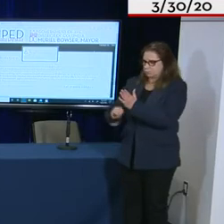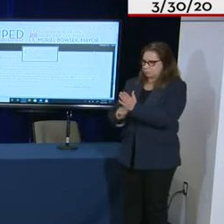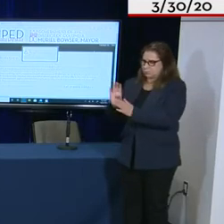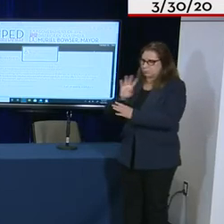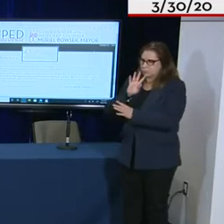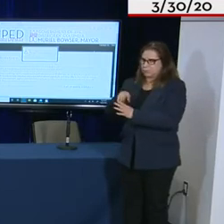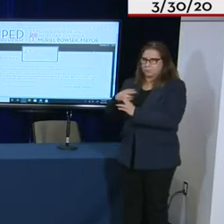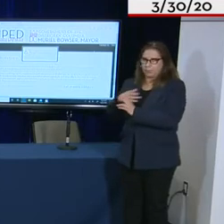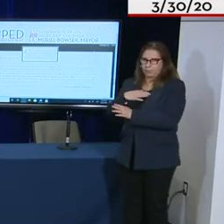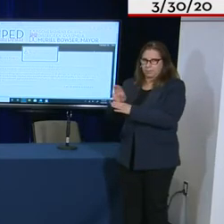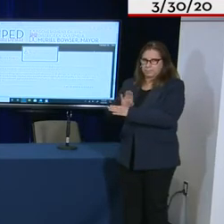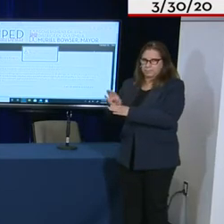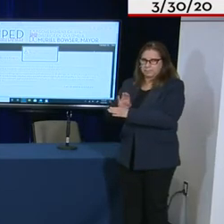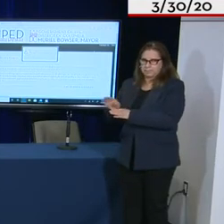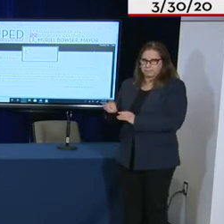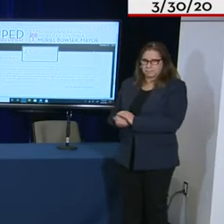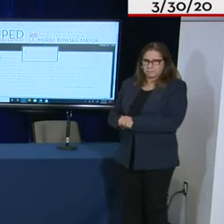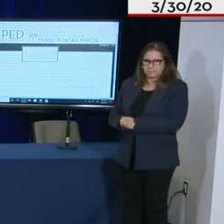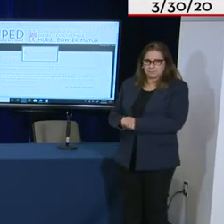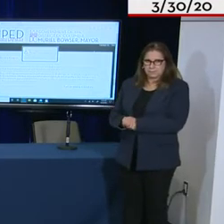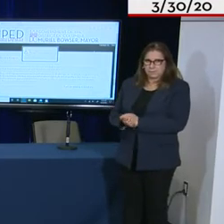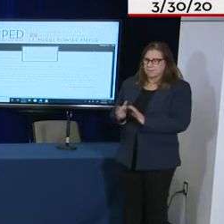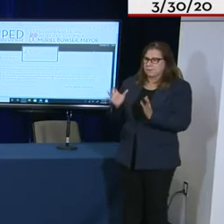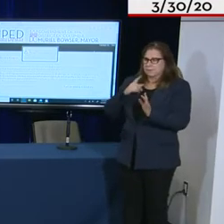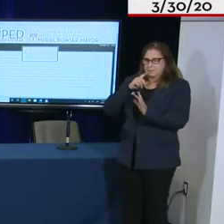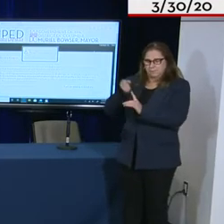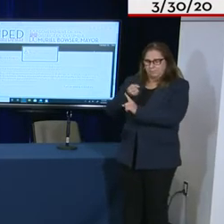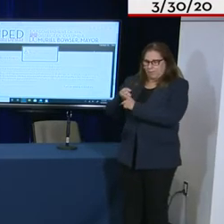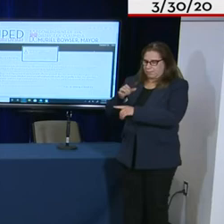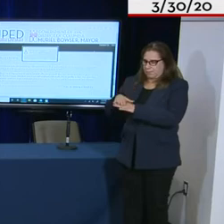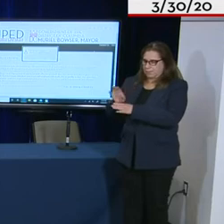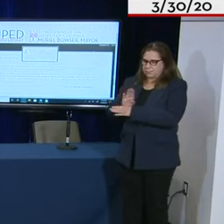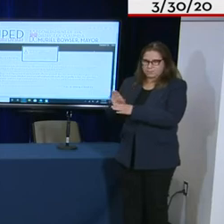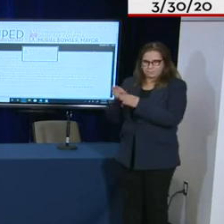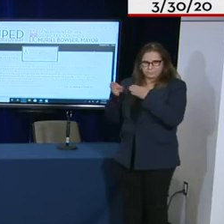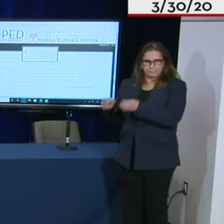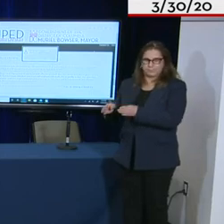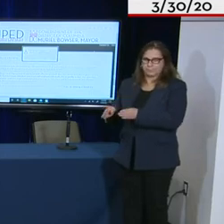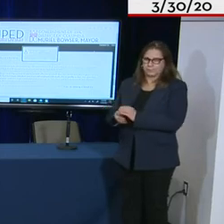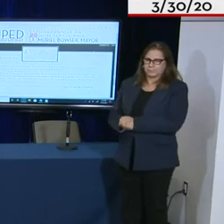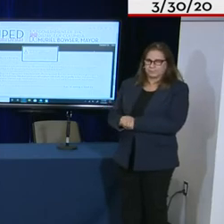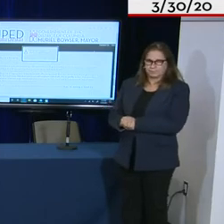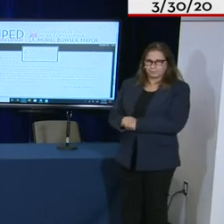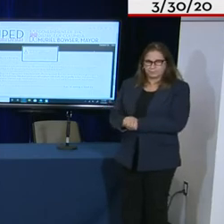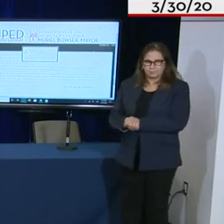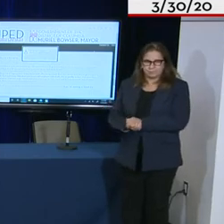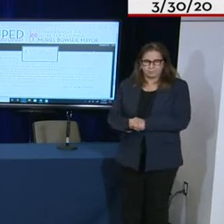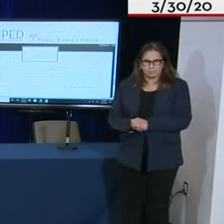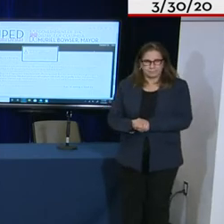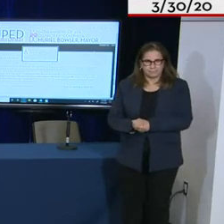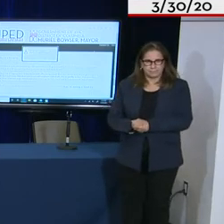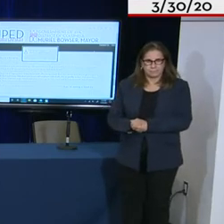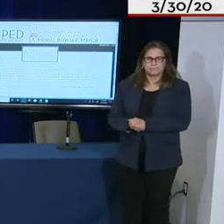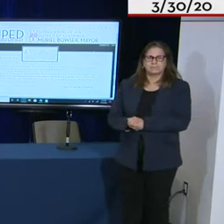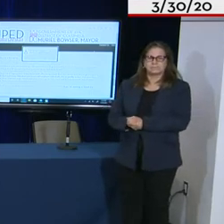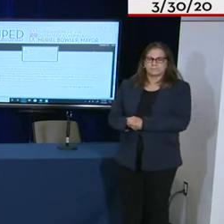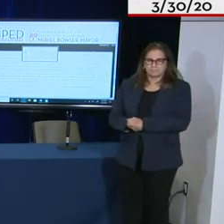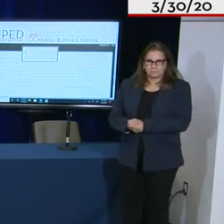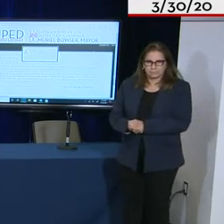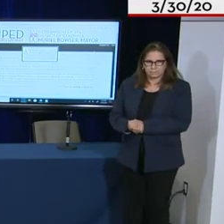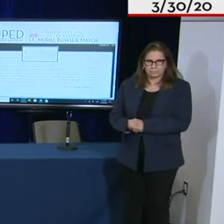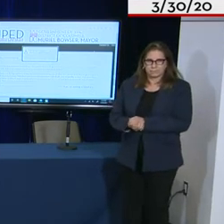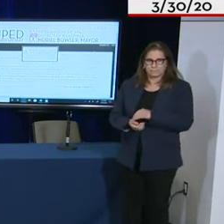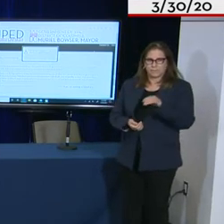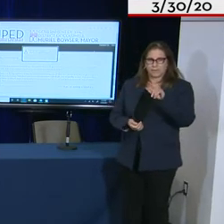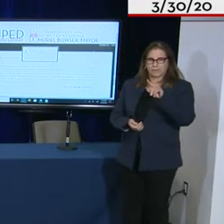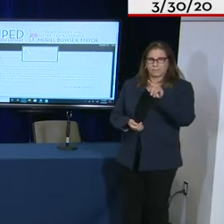Great question. It's the impact of the business loss. All right, we're going to go to Vanetta Dumas in Ward 5. You are